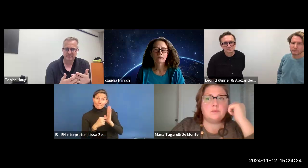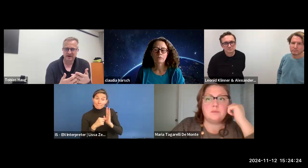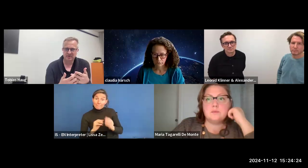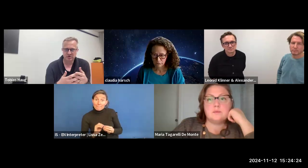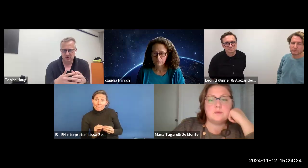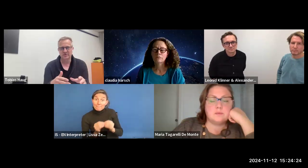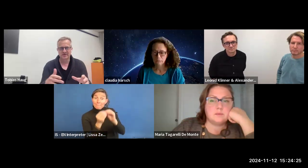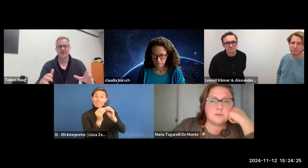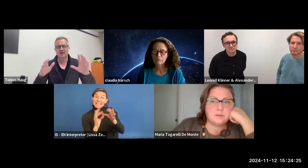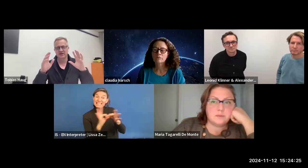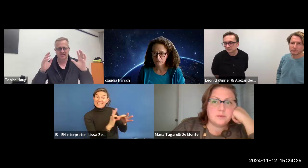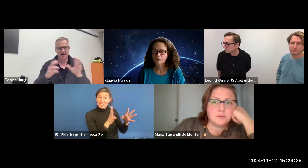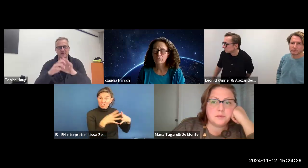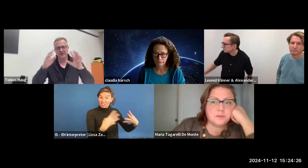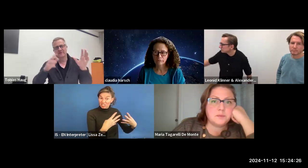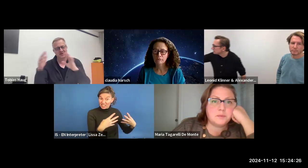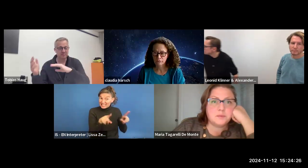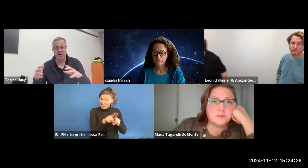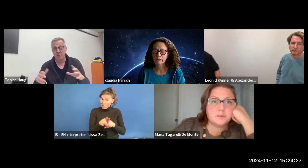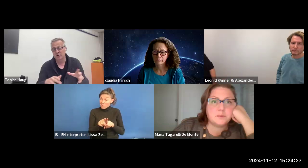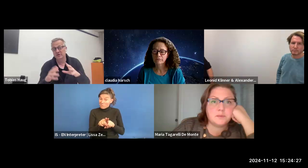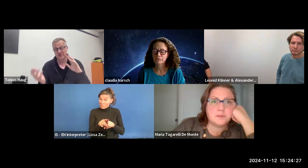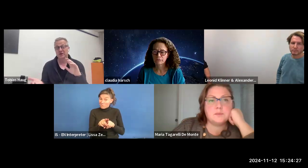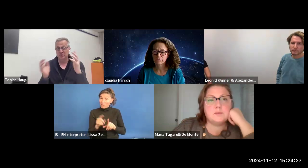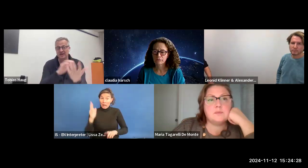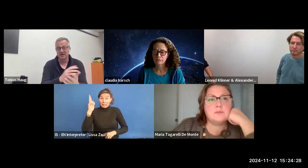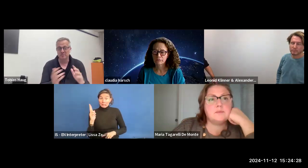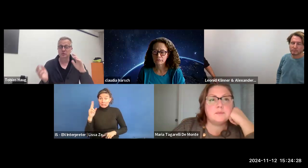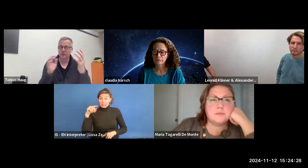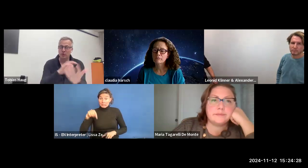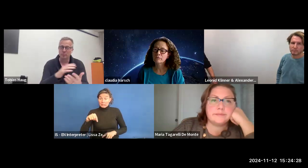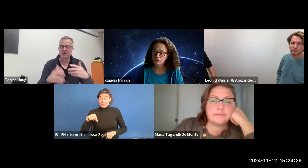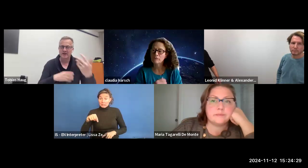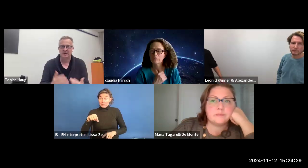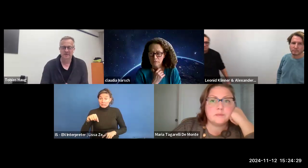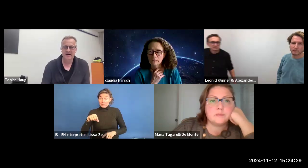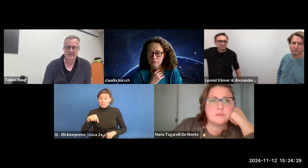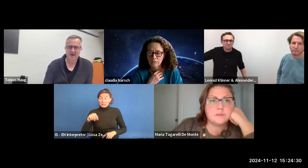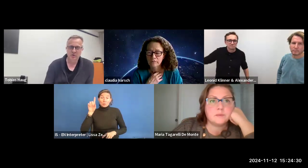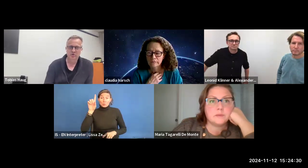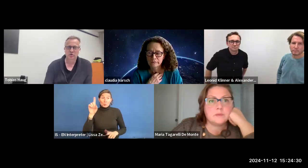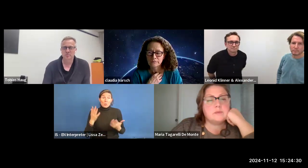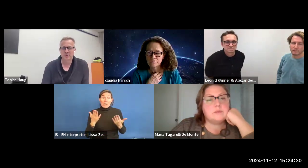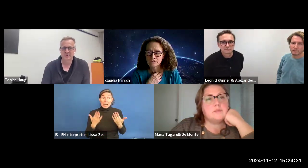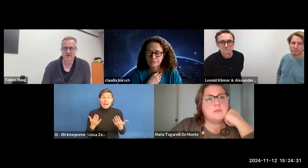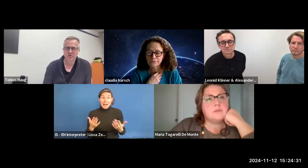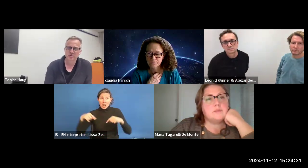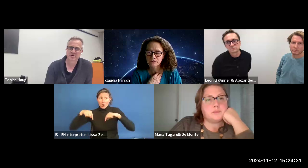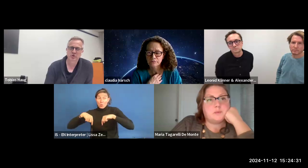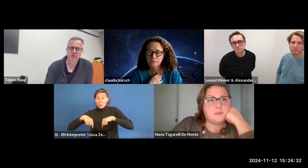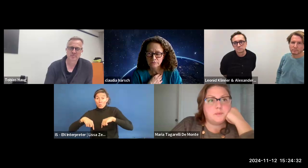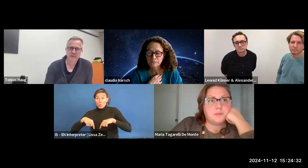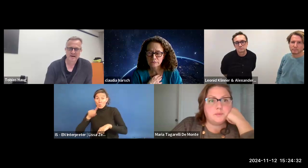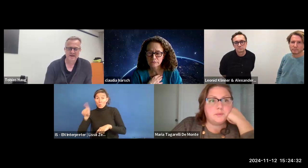based on the CFR? Would you also start, I mean, for example, in our context, we're currently in a big reform, revising our curriculum in